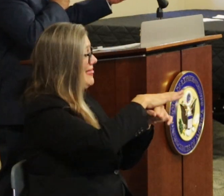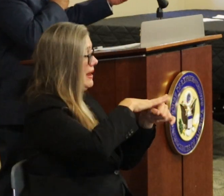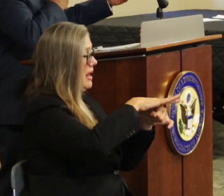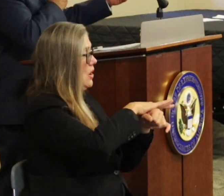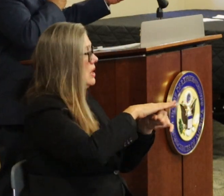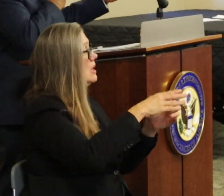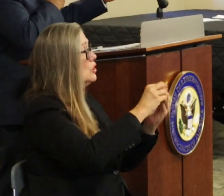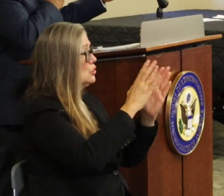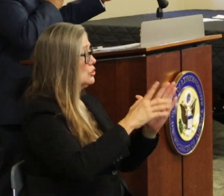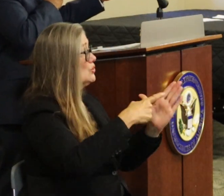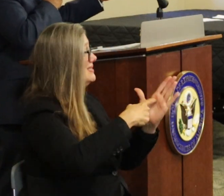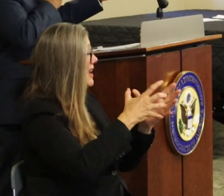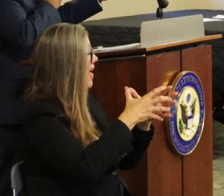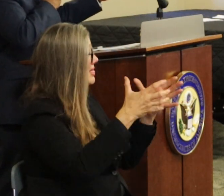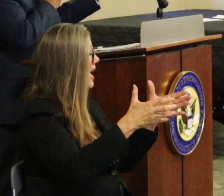debt